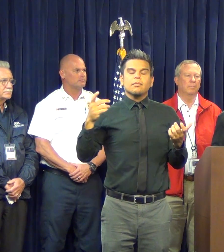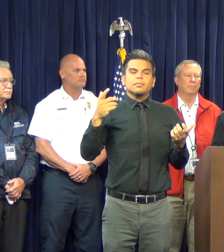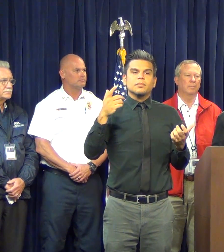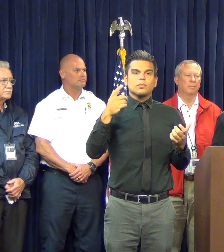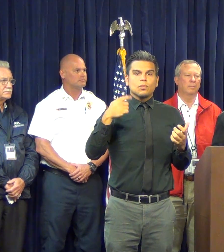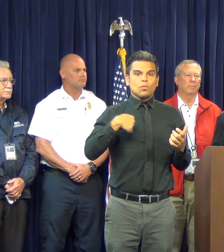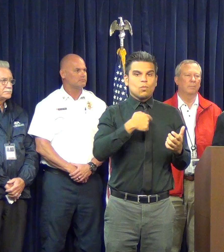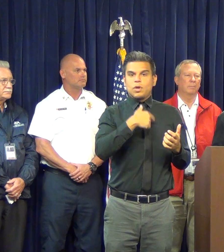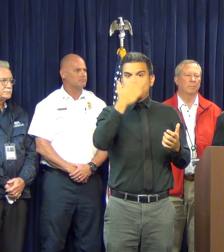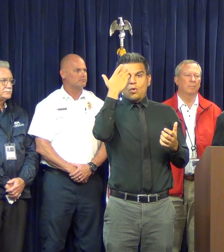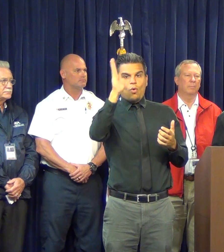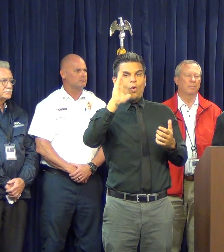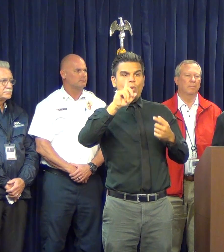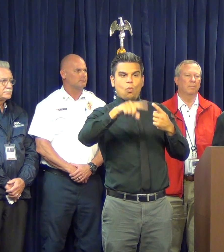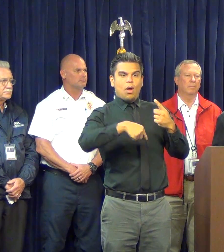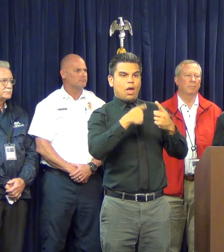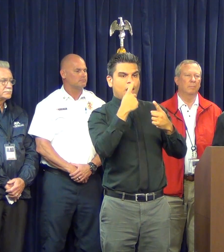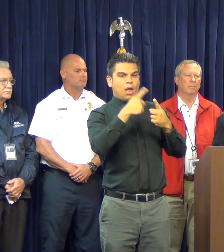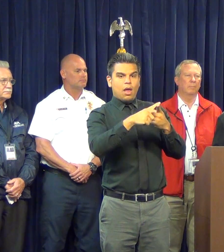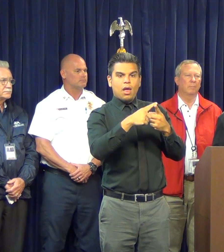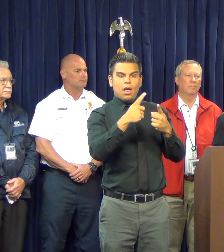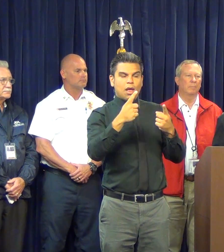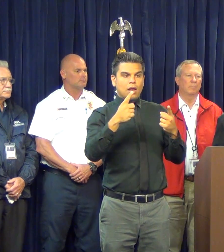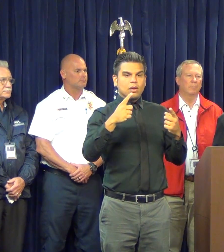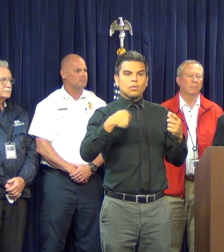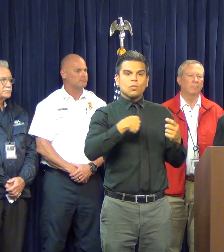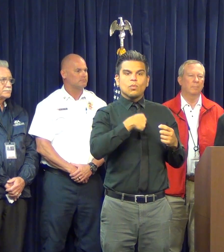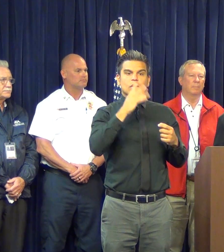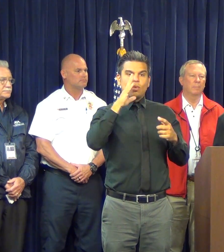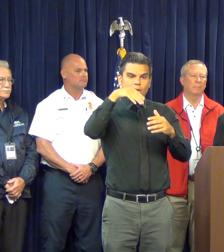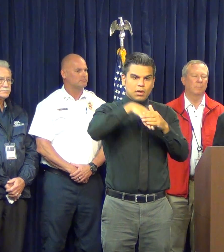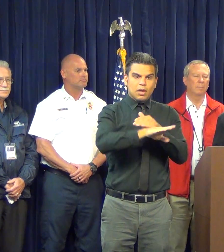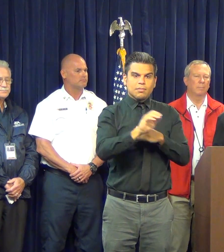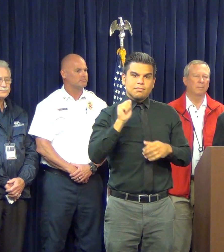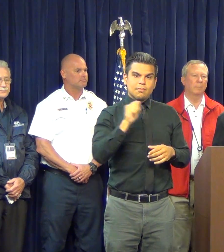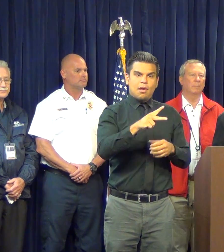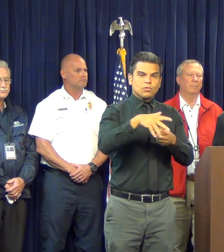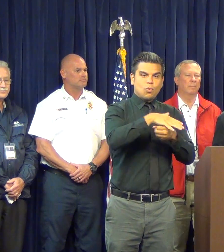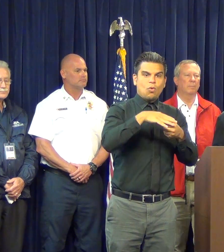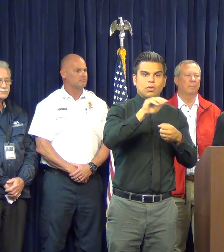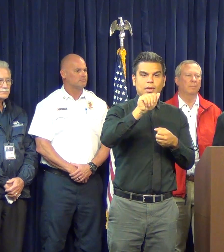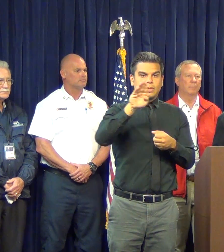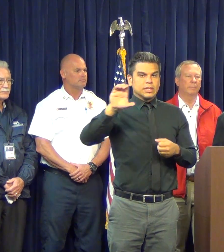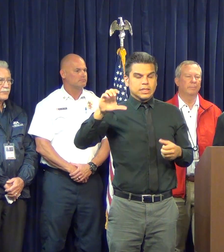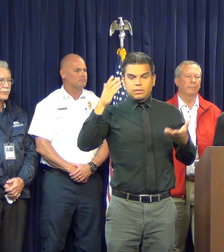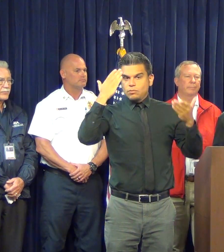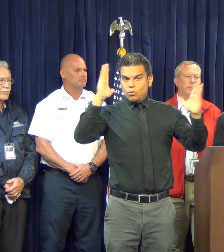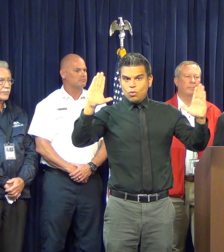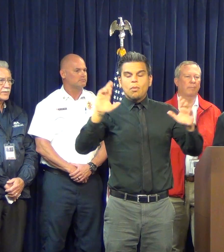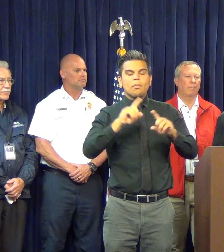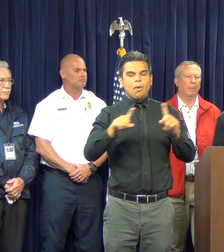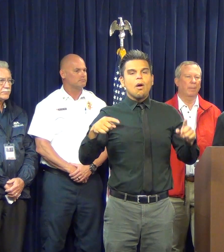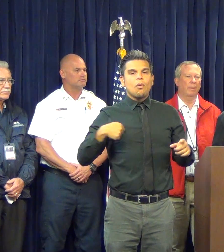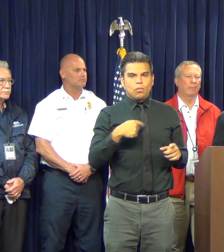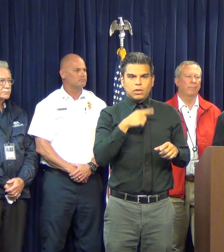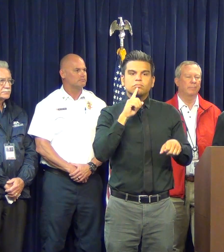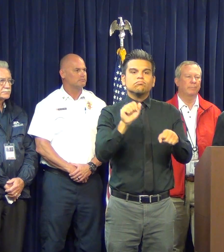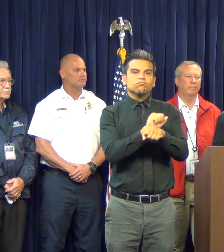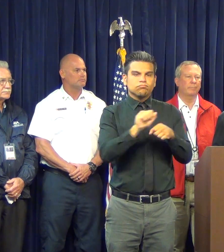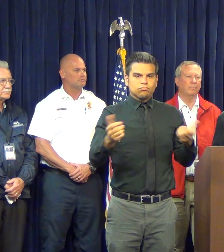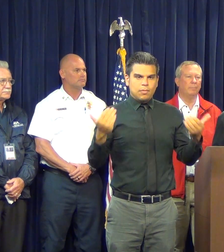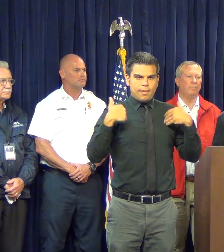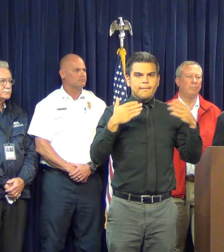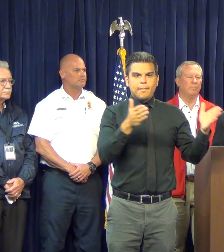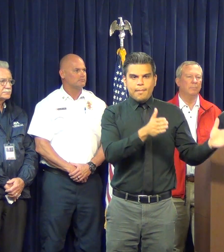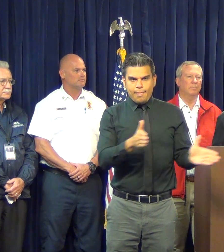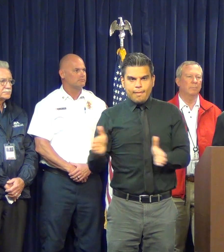when reentry into evacuation zones obviously will be available, but there is a strategy in place so we can get in there, check it out when the